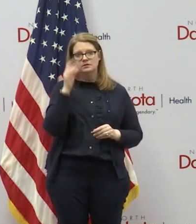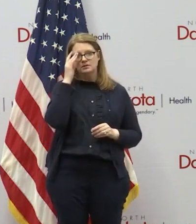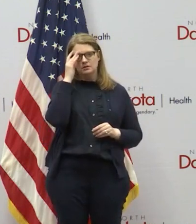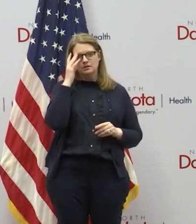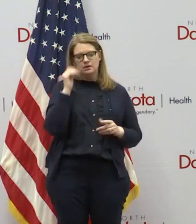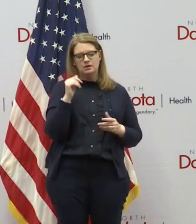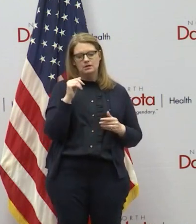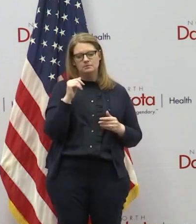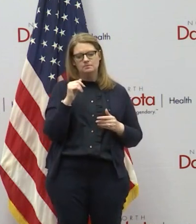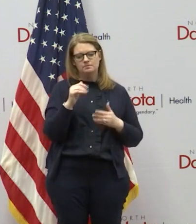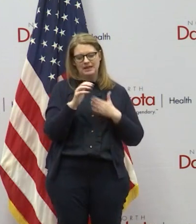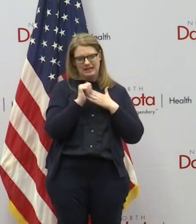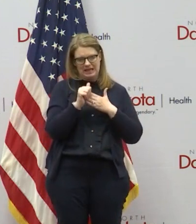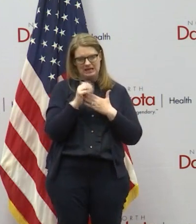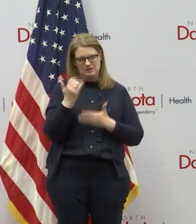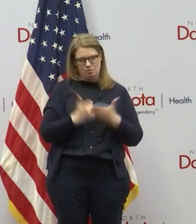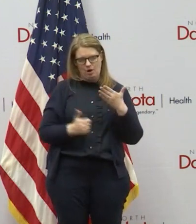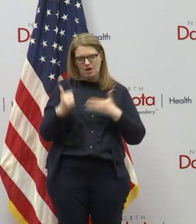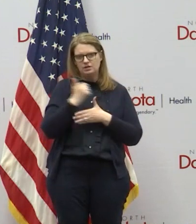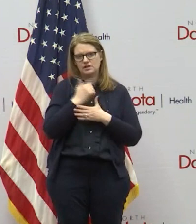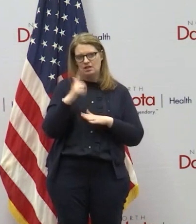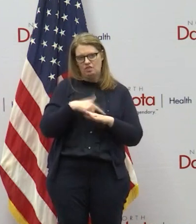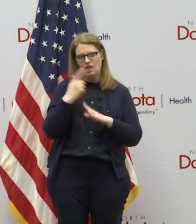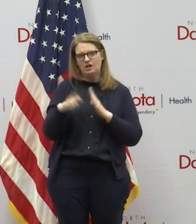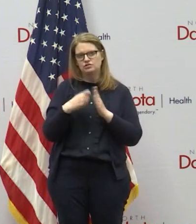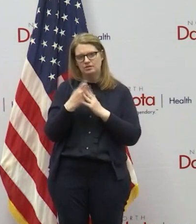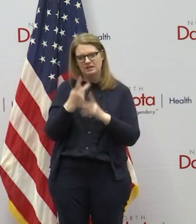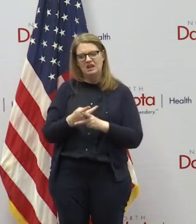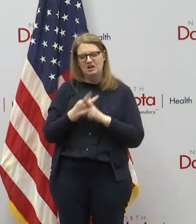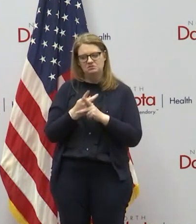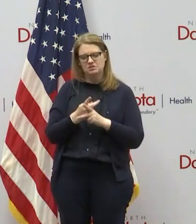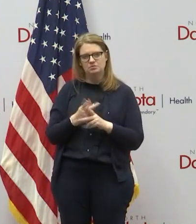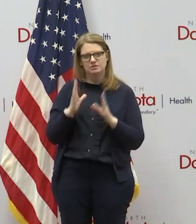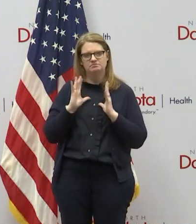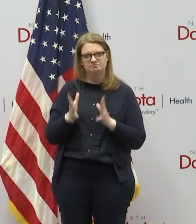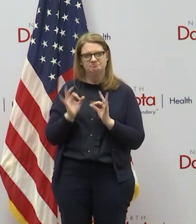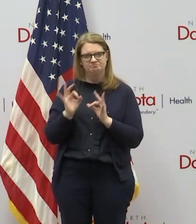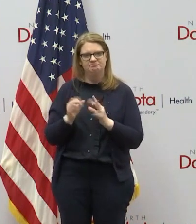that guidance and prioritized long-term care. So we're on track.